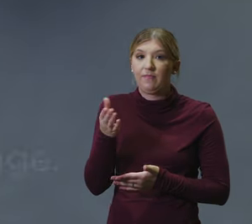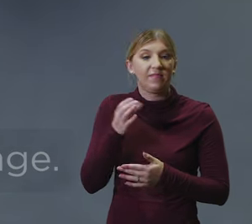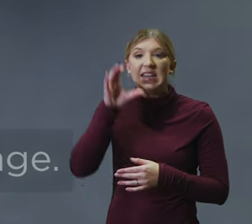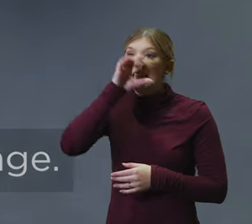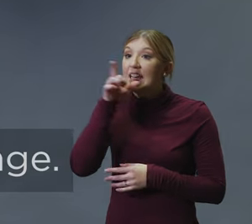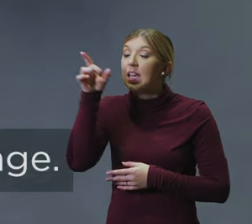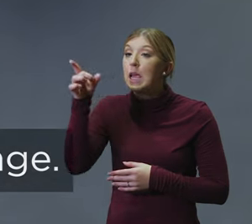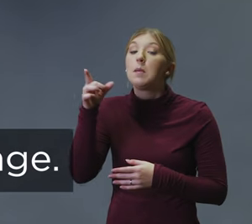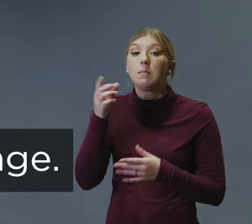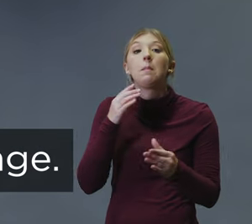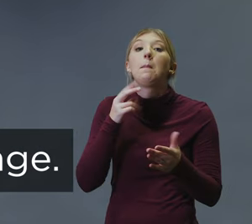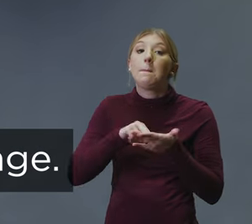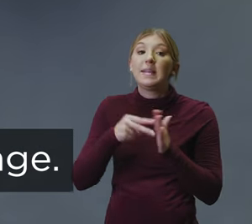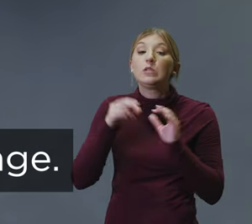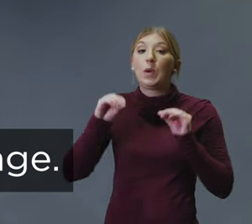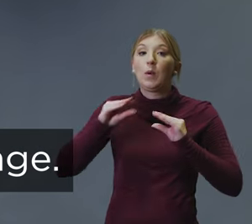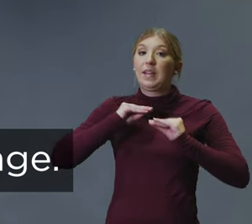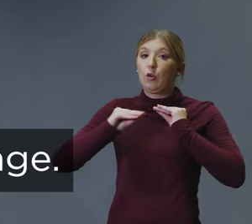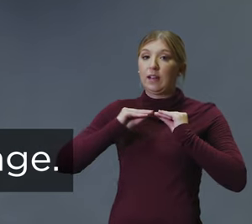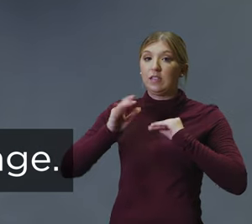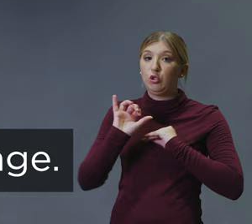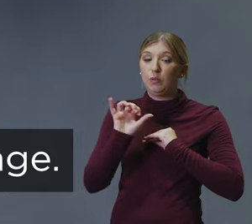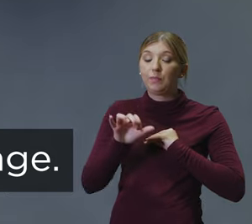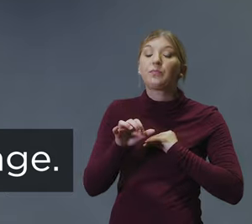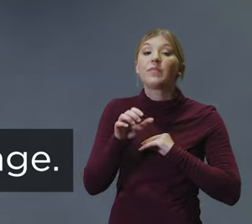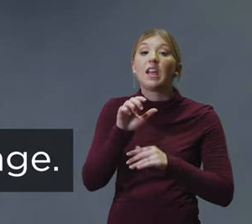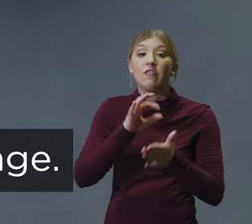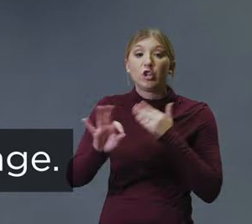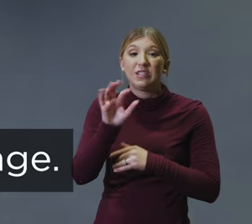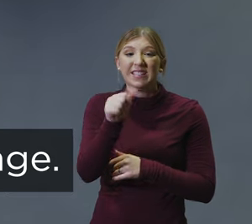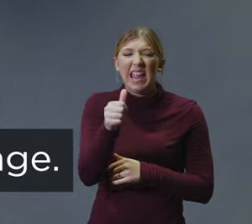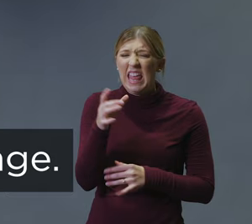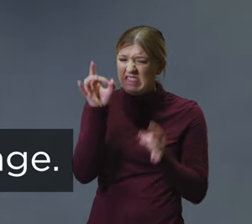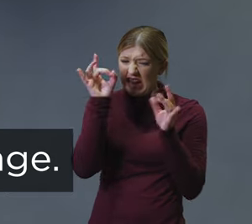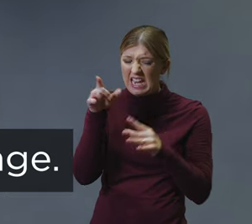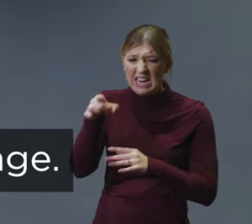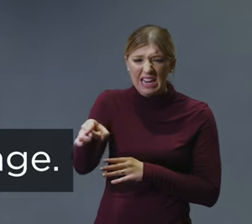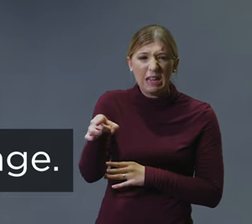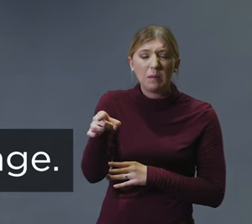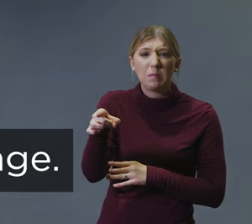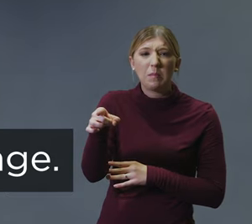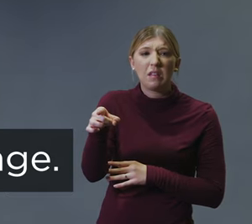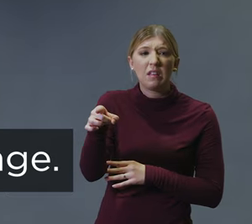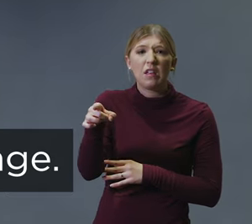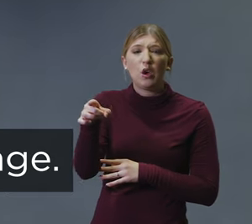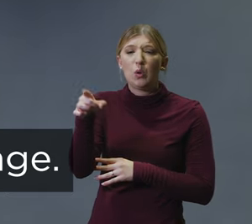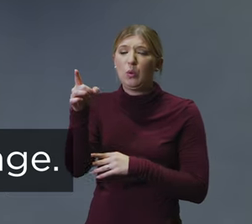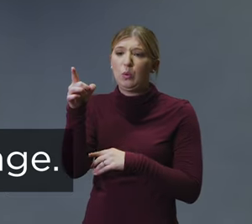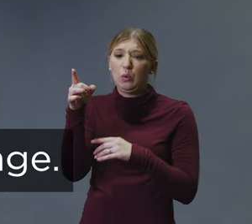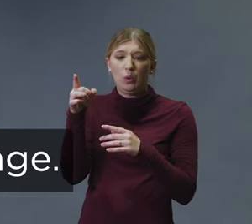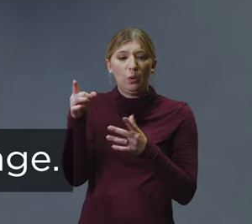many times be corrected. Look again at verse 10. It says, "They hate Him who reproves in the gate. They abhor